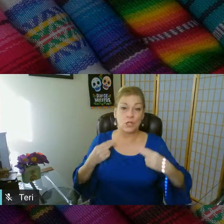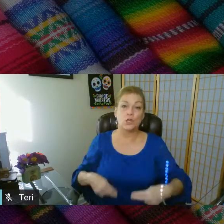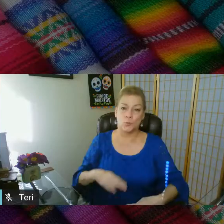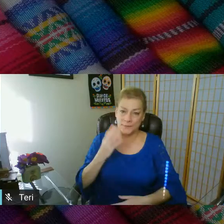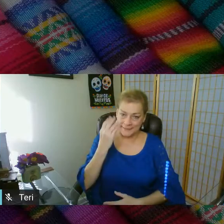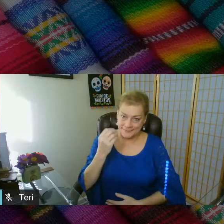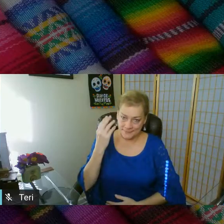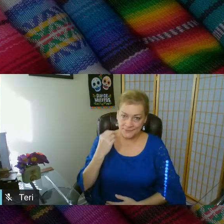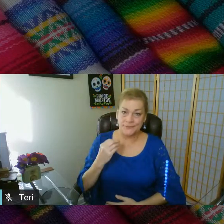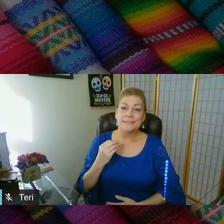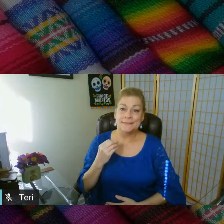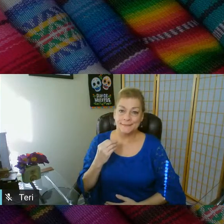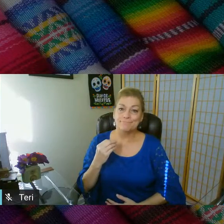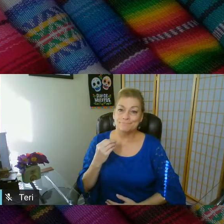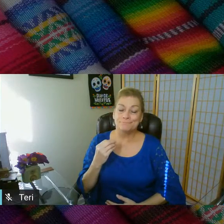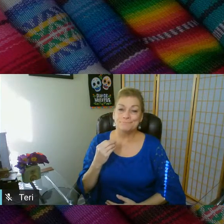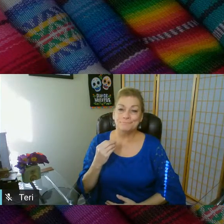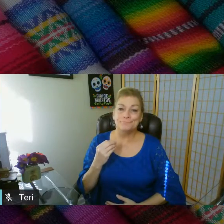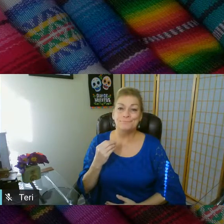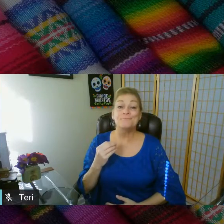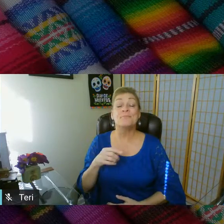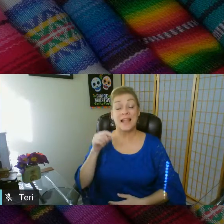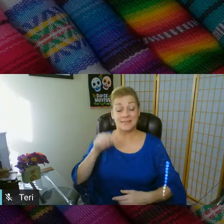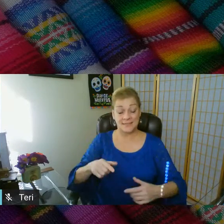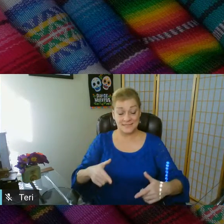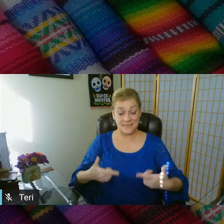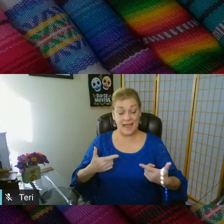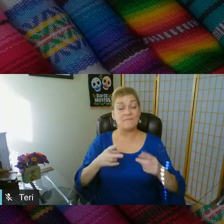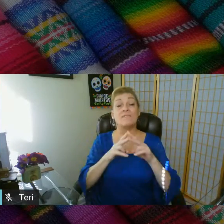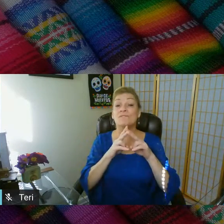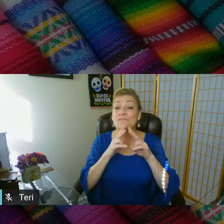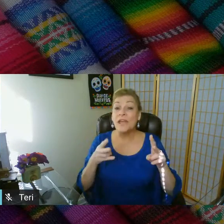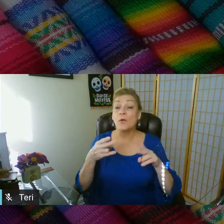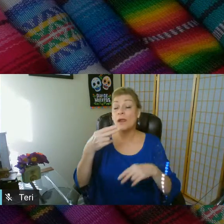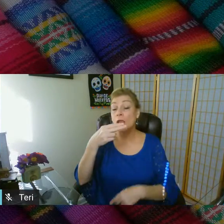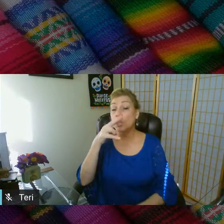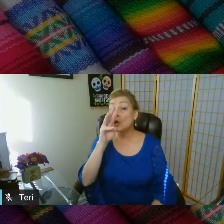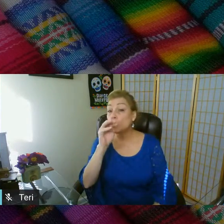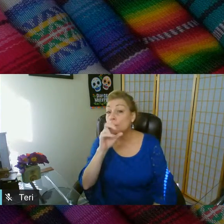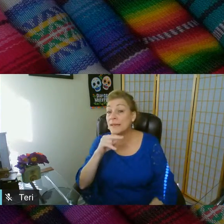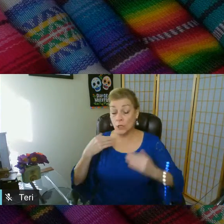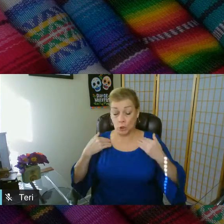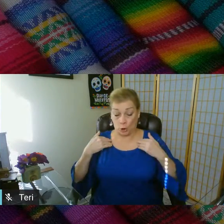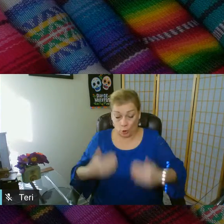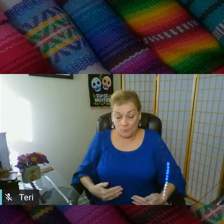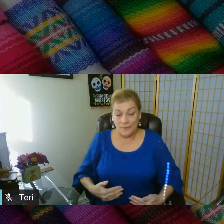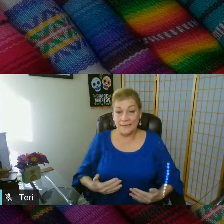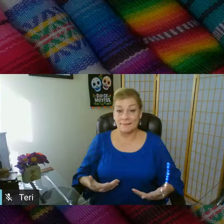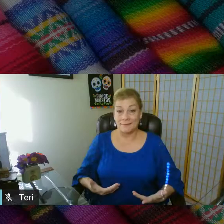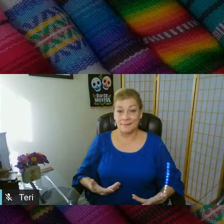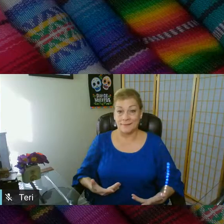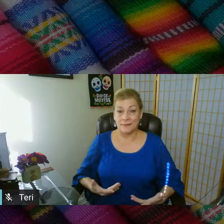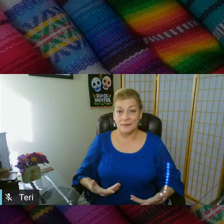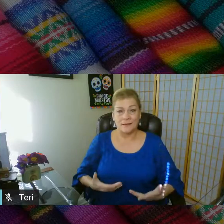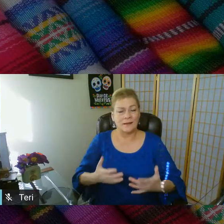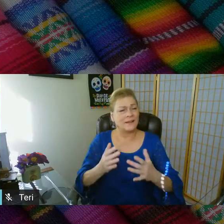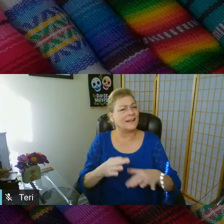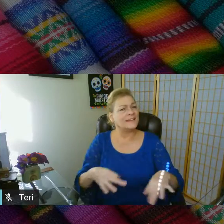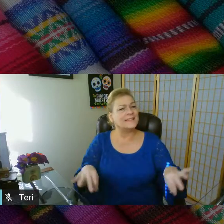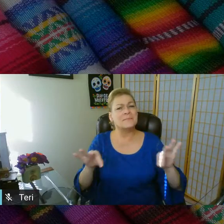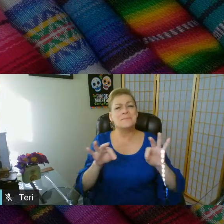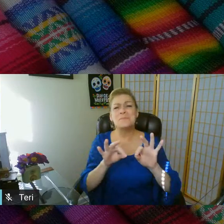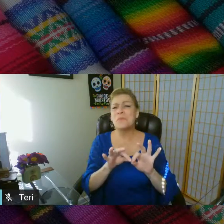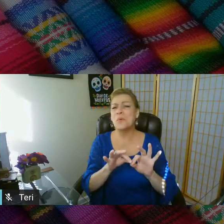but we are also in this life very, very human. And it's important for us to not repress, to